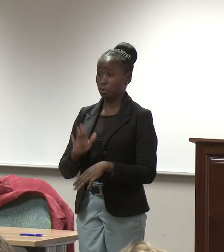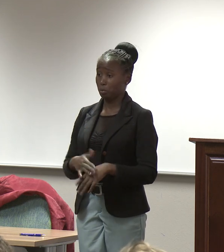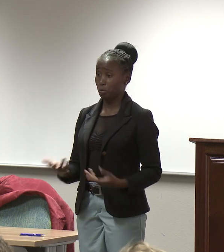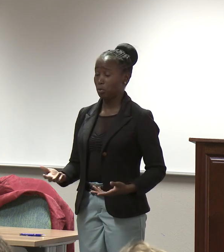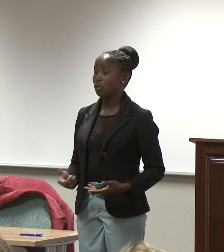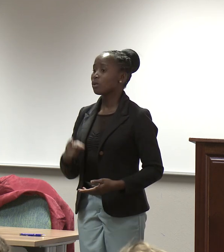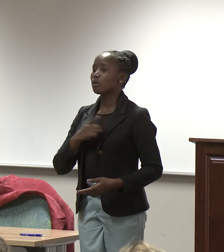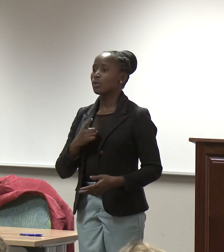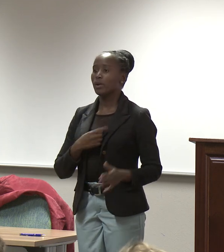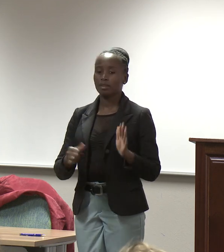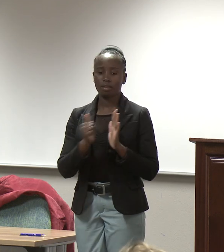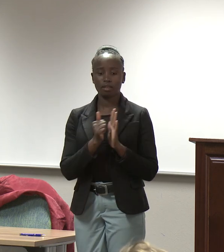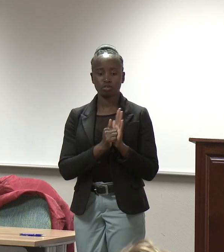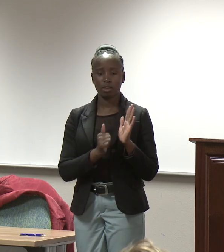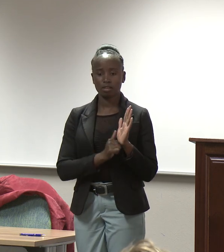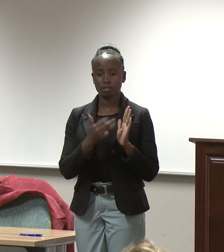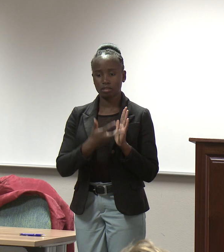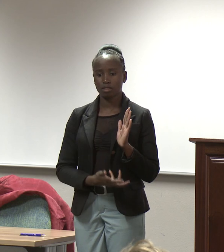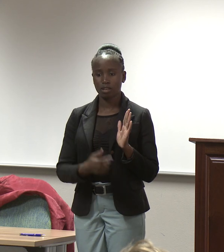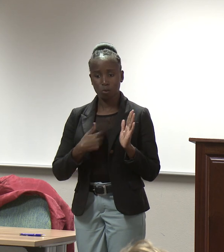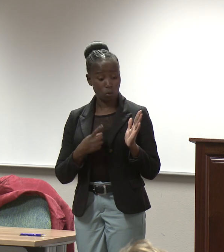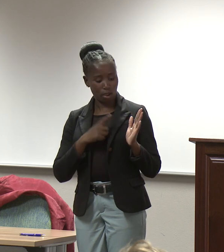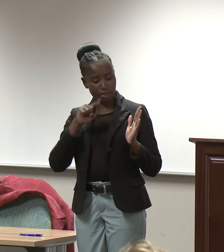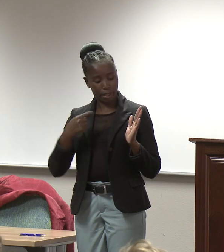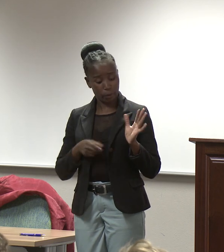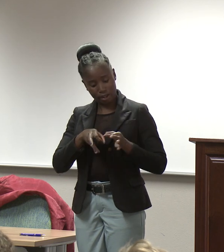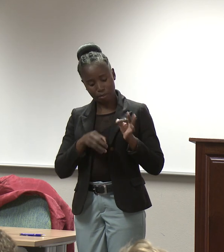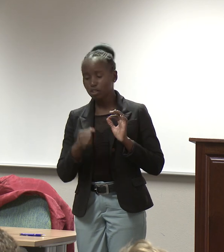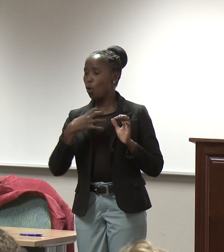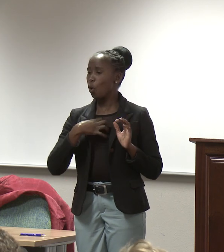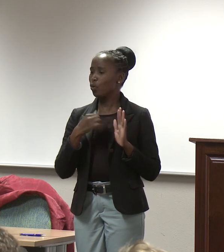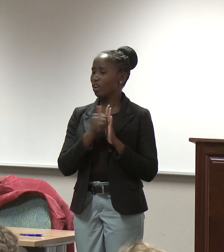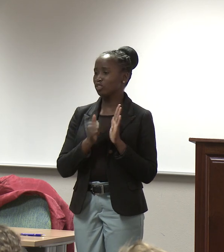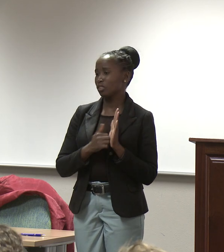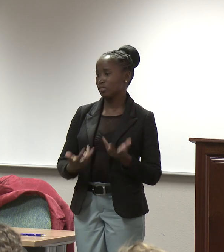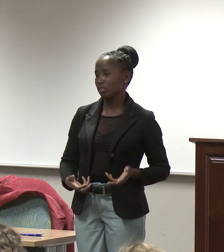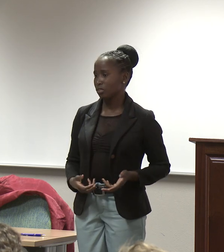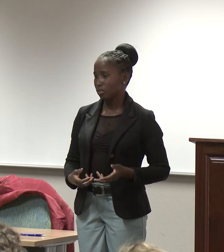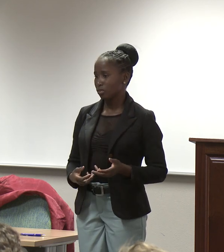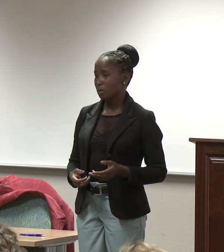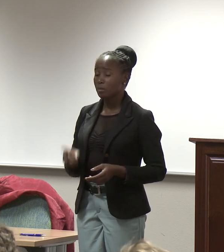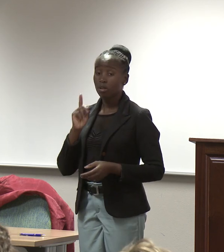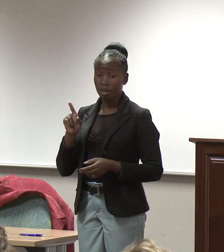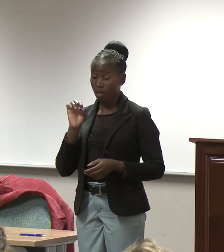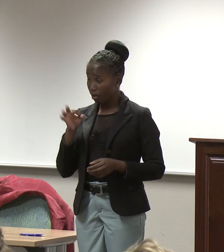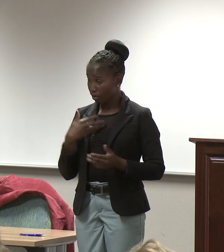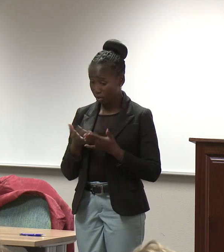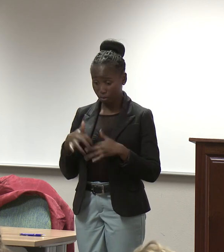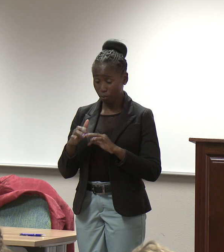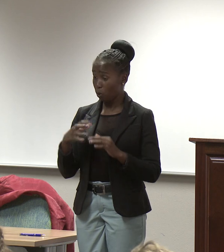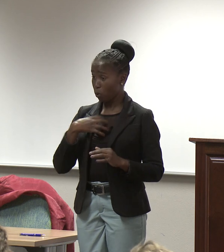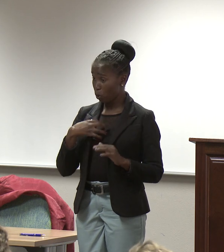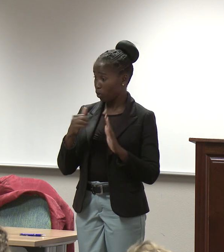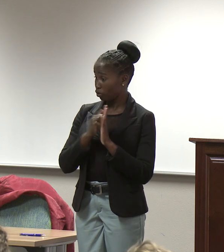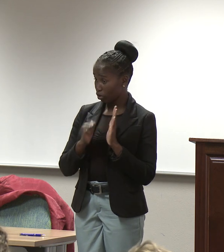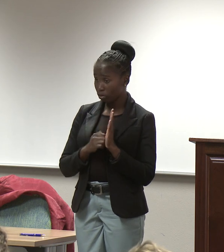agenda is set out for them. Because they cannot elaborate their own agenda. But if you can produce your own agenda, then you can spend hours